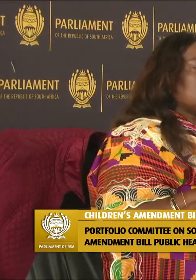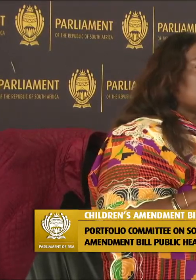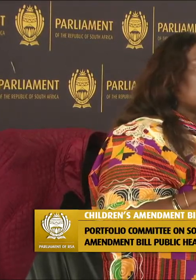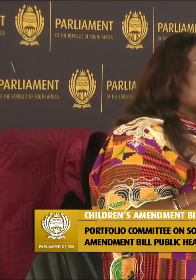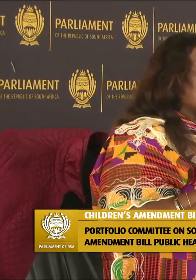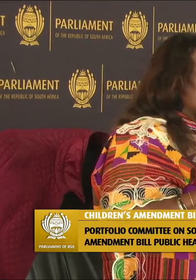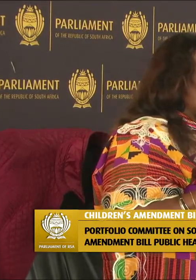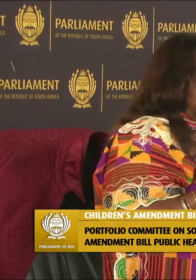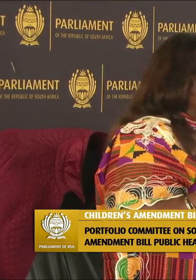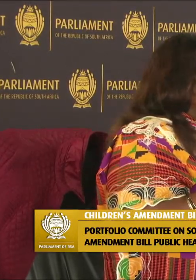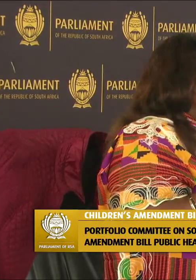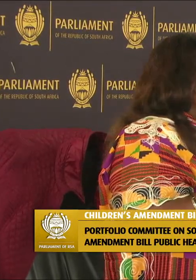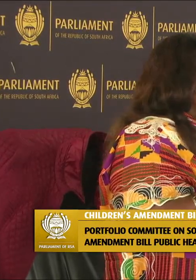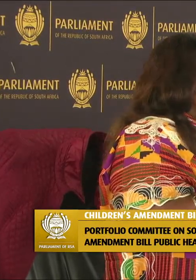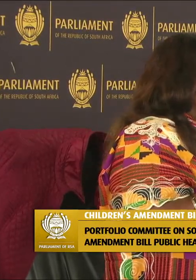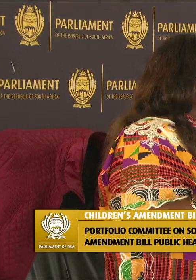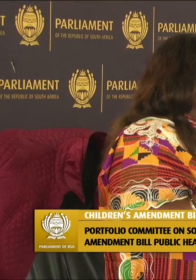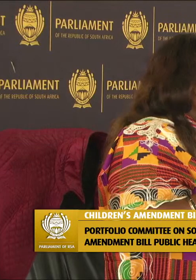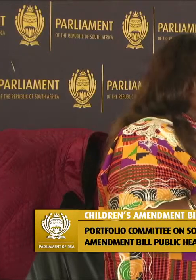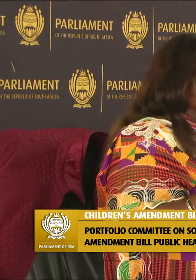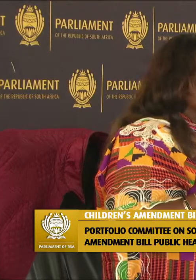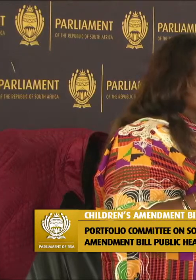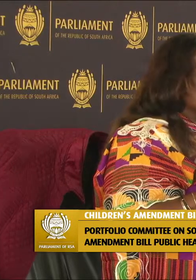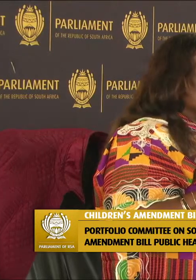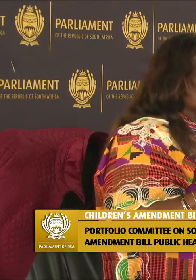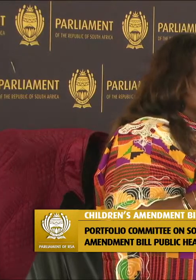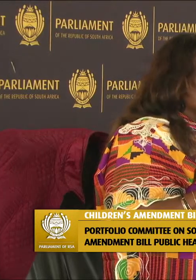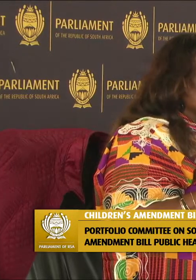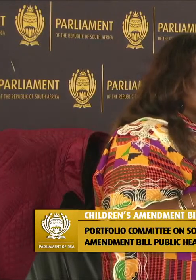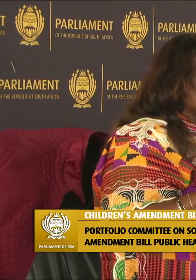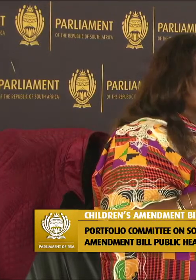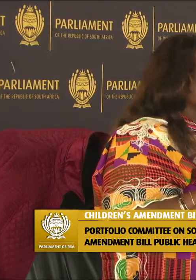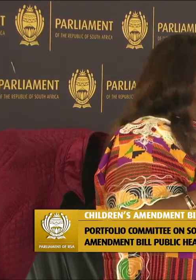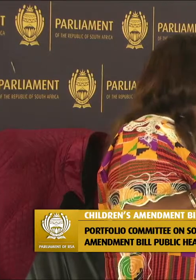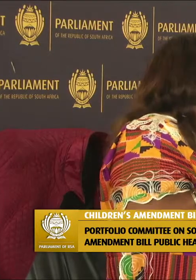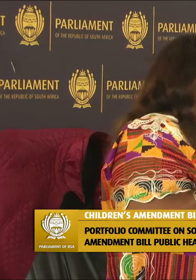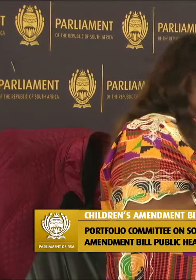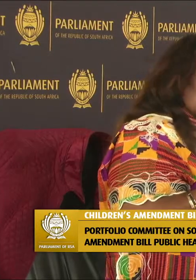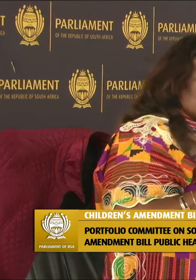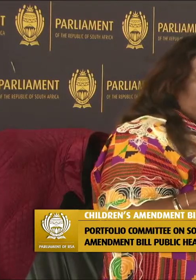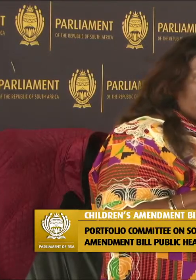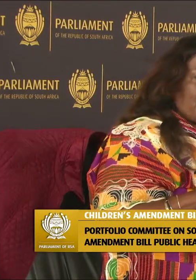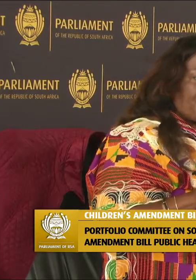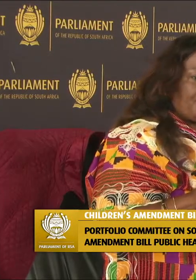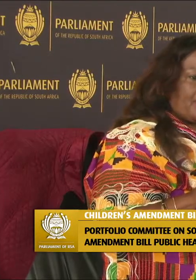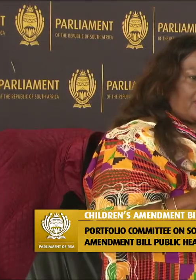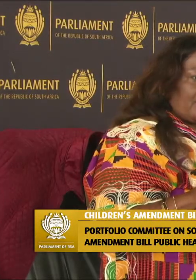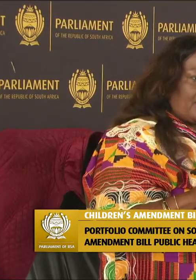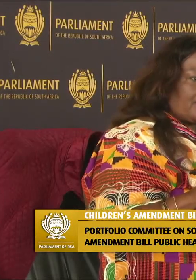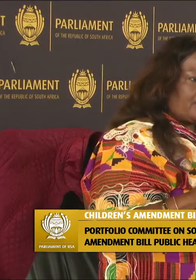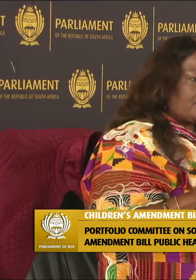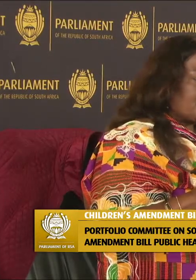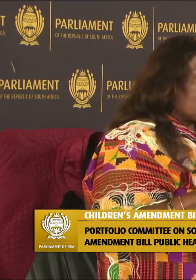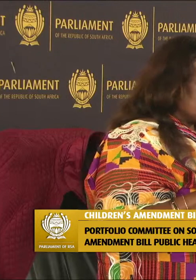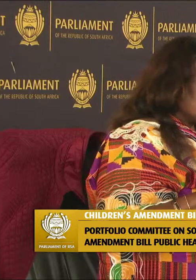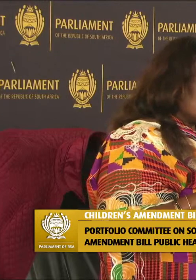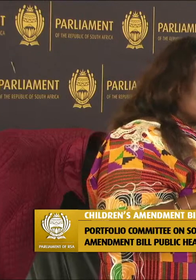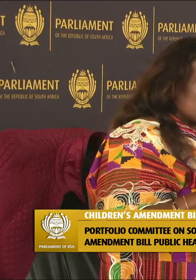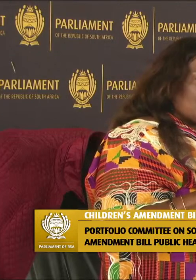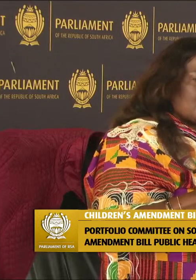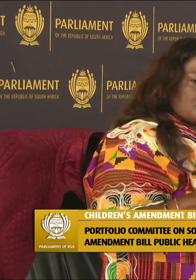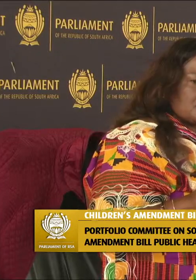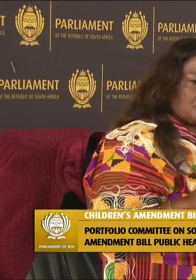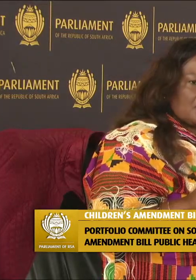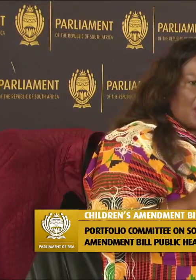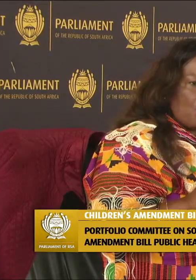that we have our backup Mabawavishe, staff. They will babulise. wave right now to you. Nabaya kula They are tafule over emali. there in that